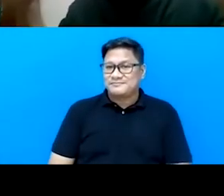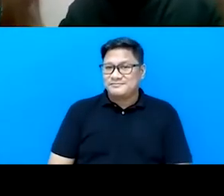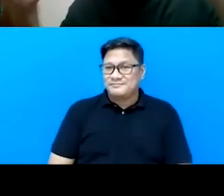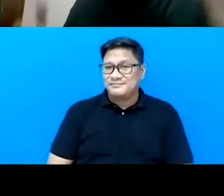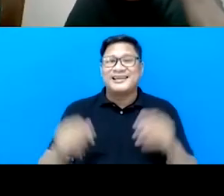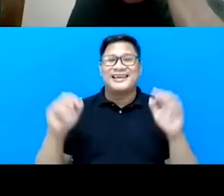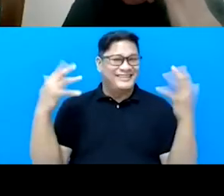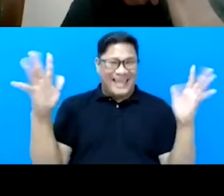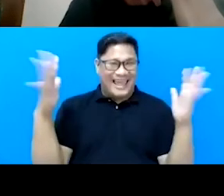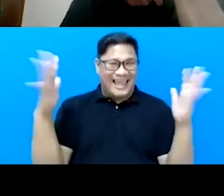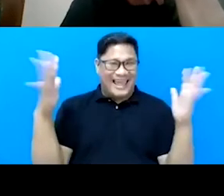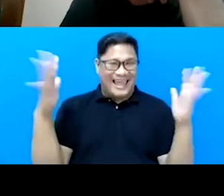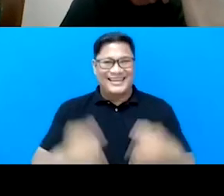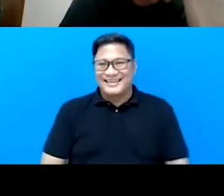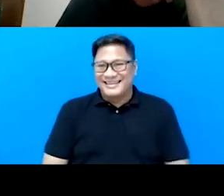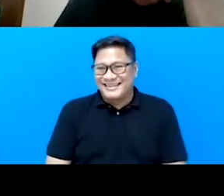Yay.